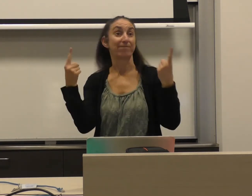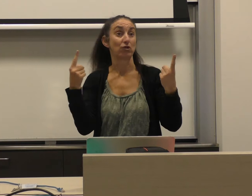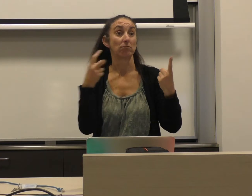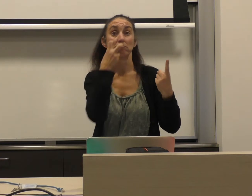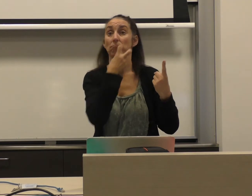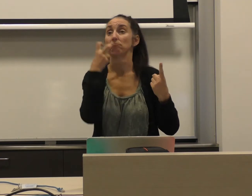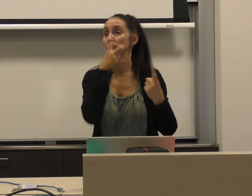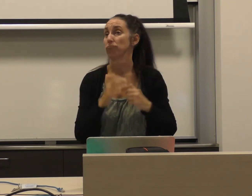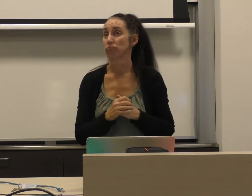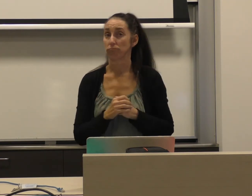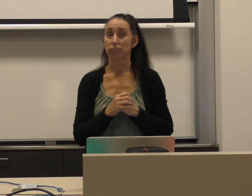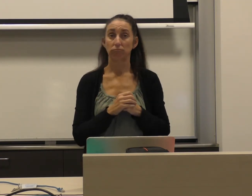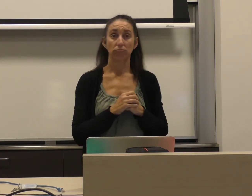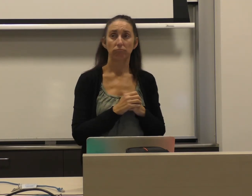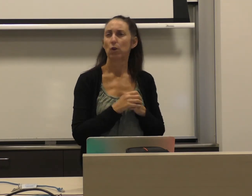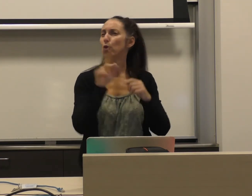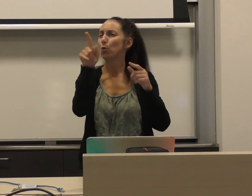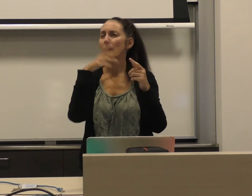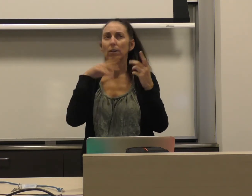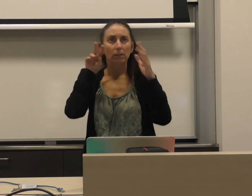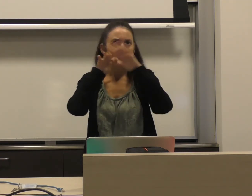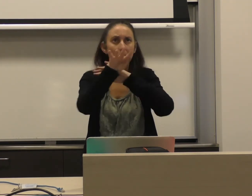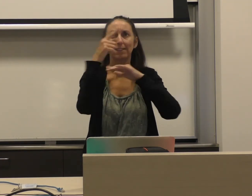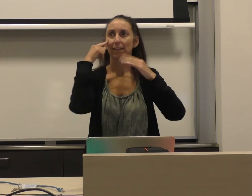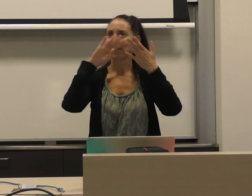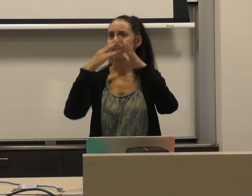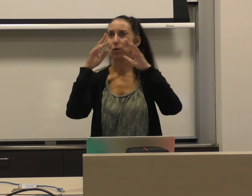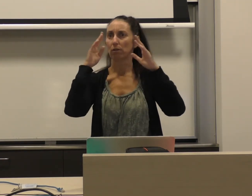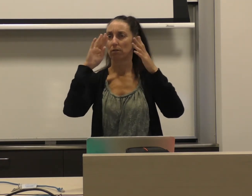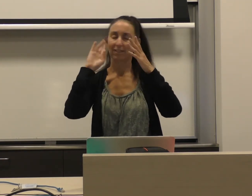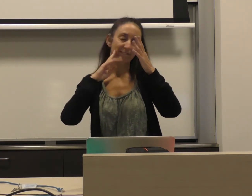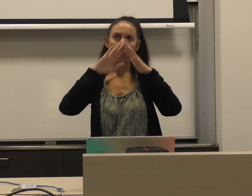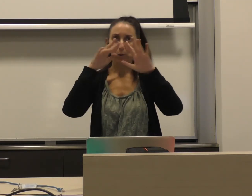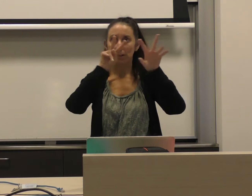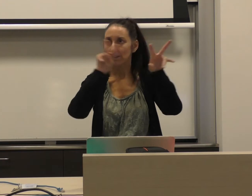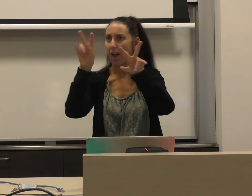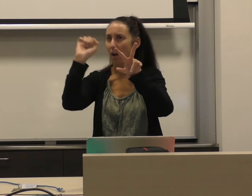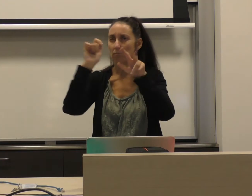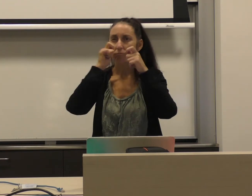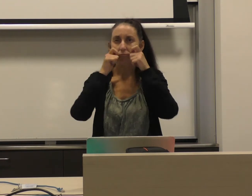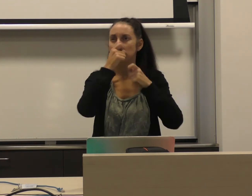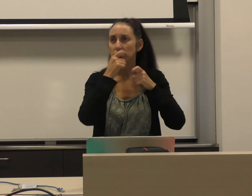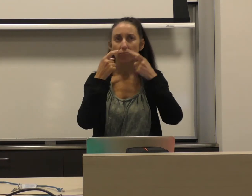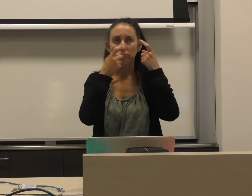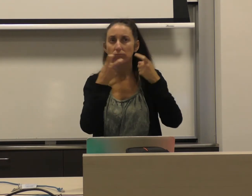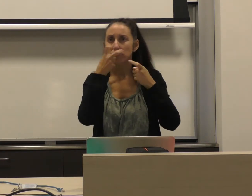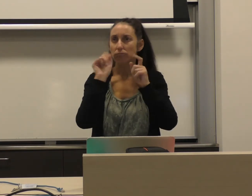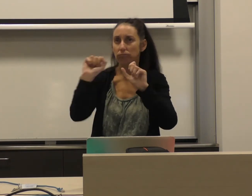where the English lip pattern is not used, and it's a different lip pattern. And it will take you some time to work